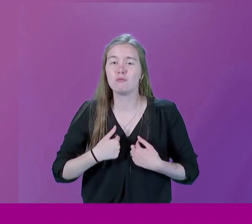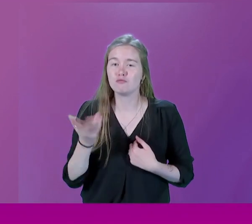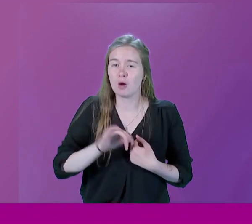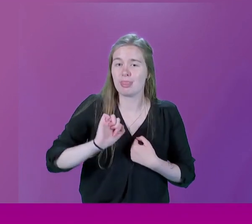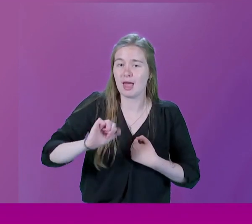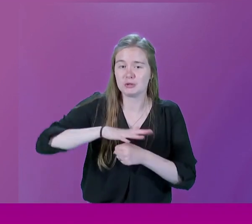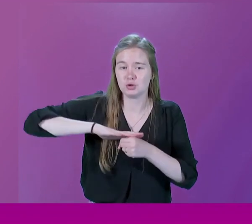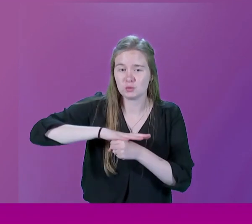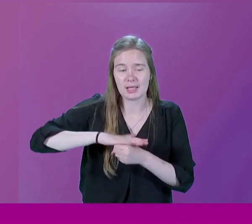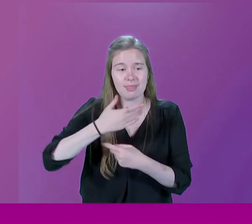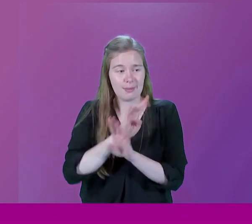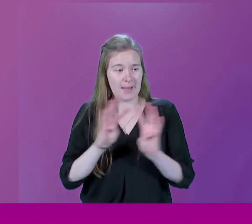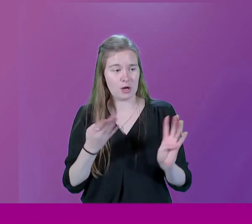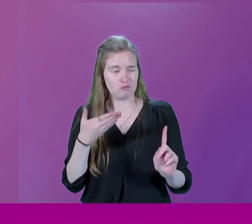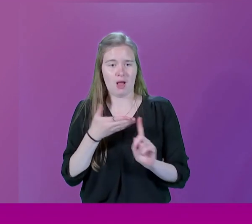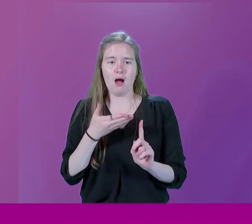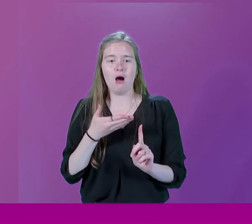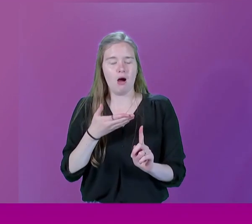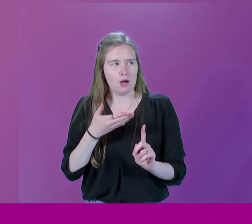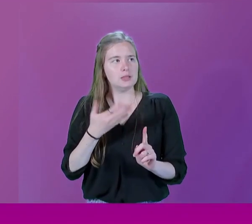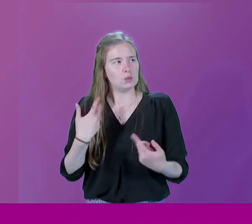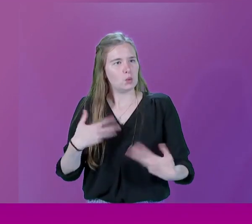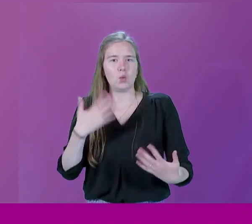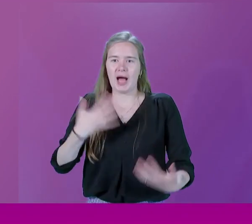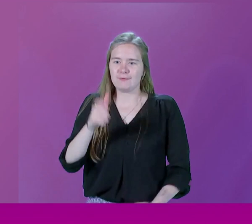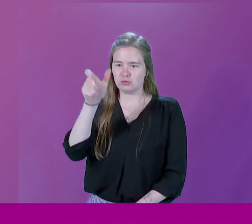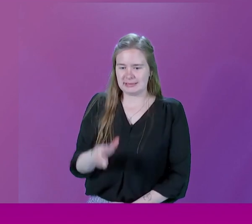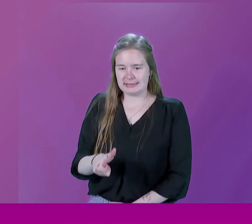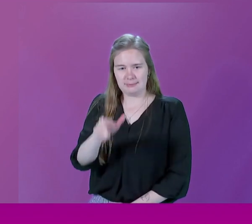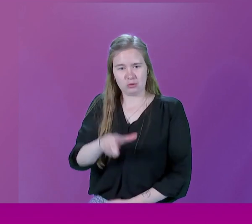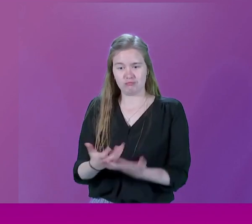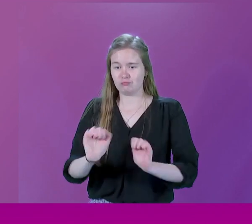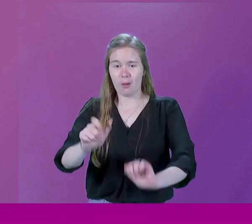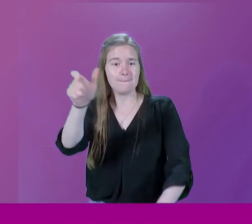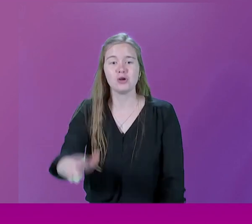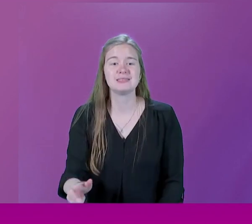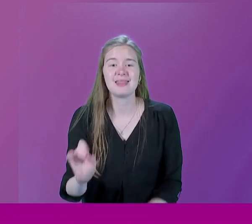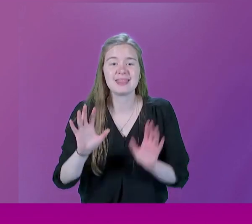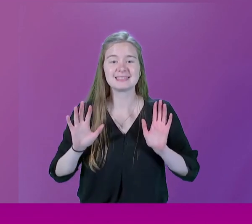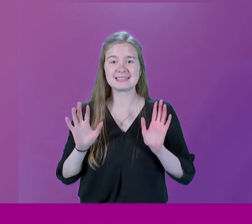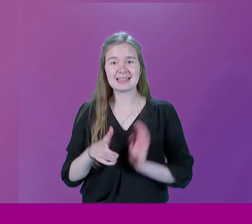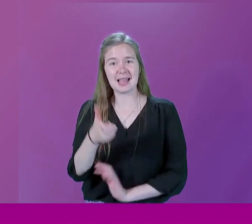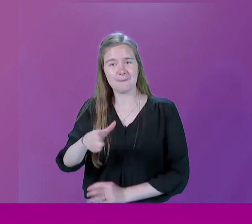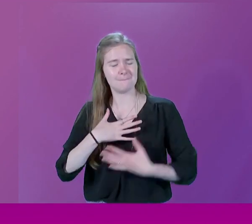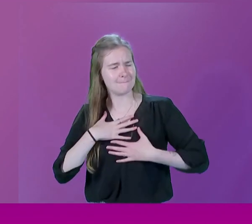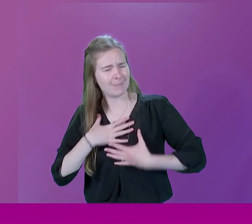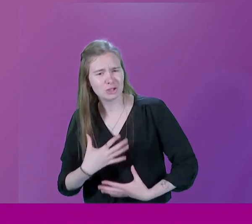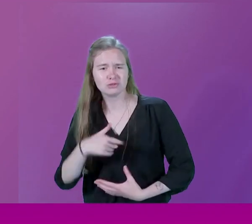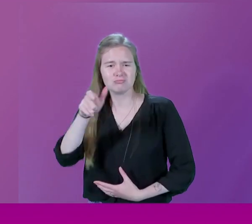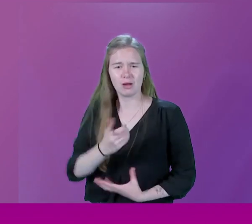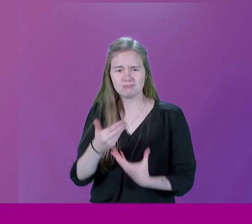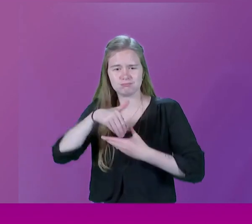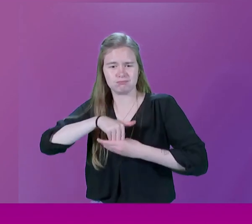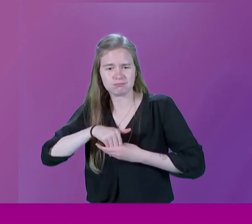they really realised that they have to just see people as people, you know, and what is that passion in that